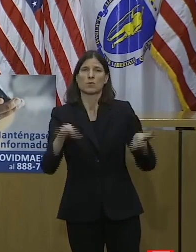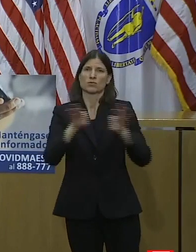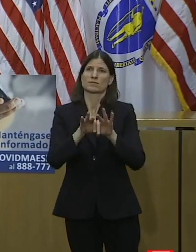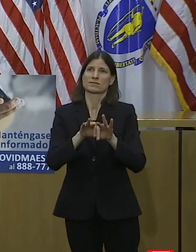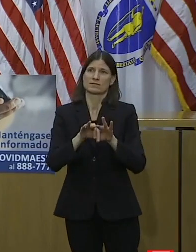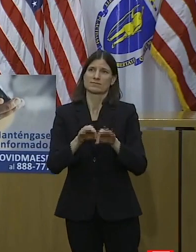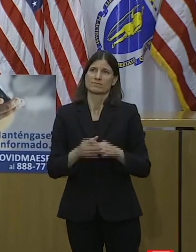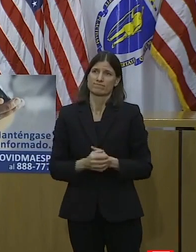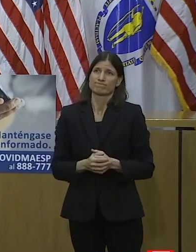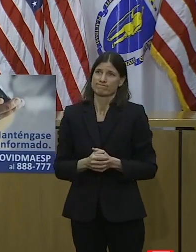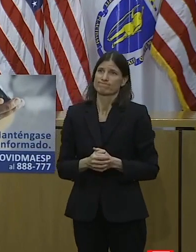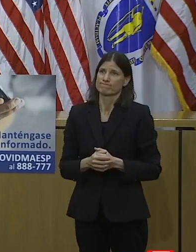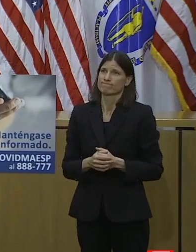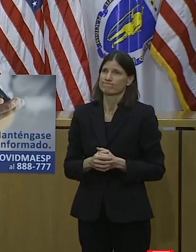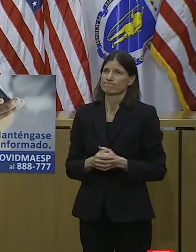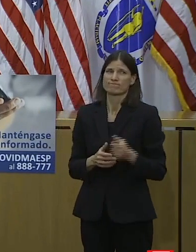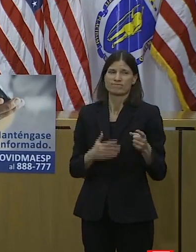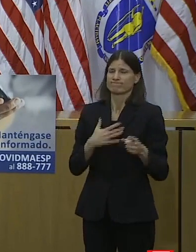everybody.